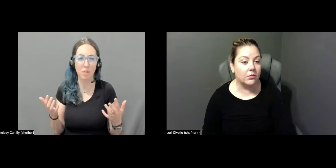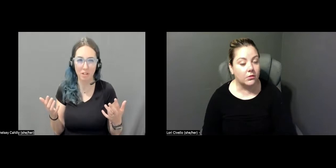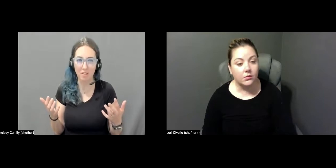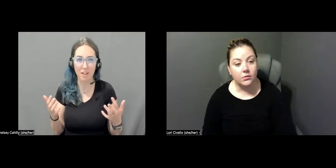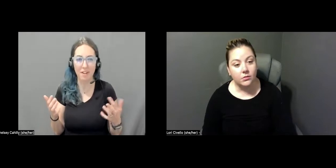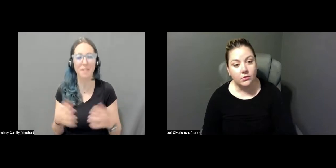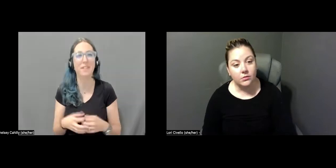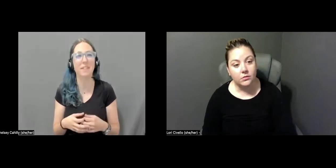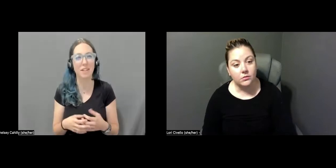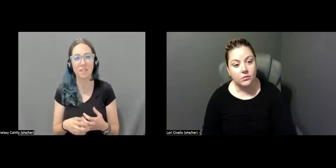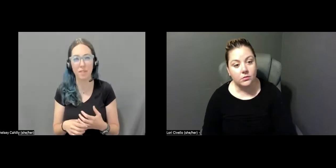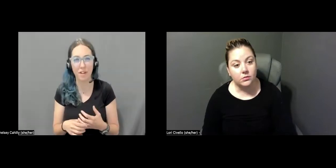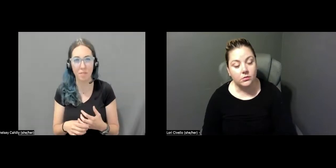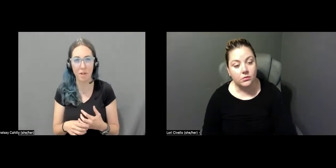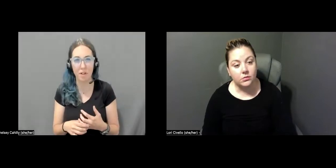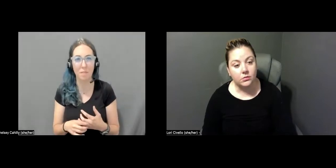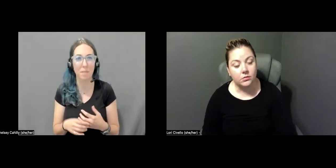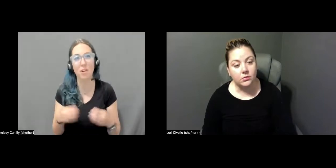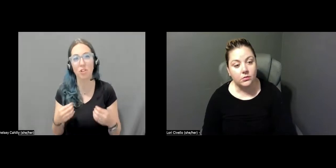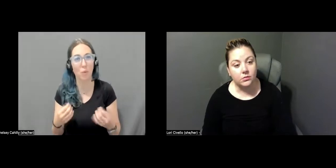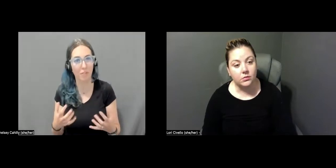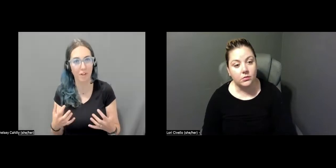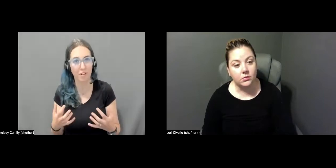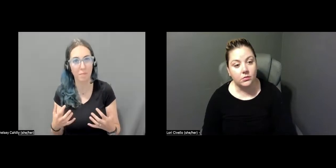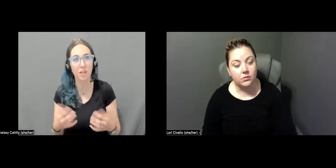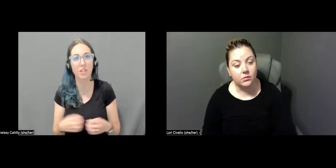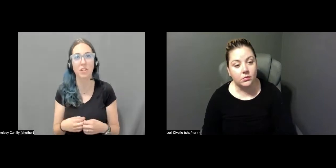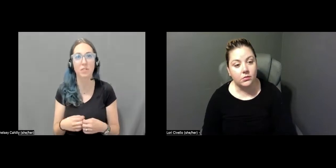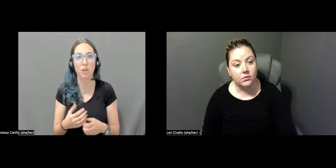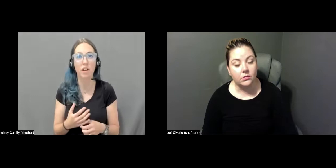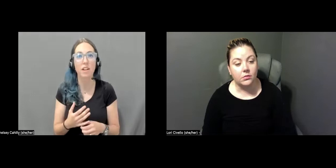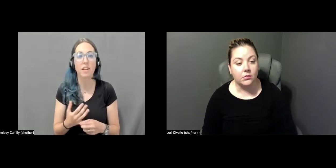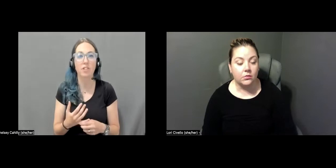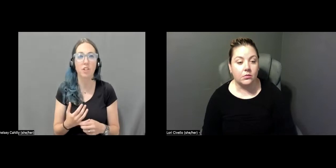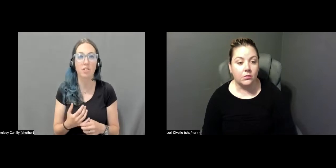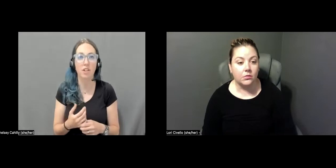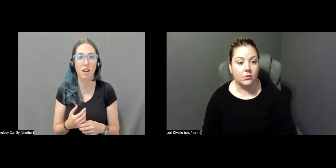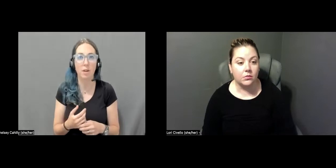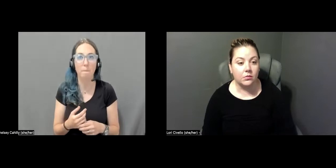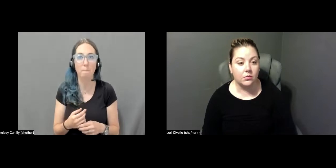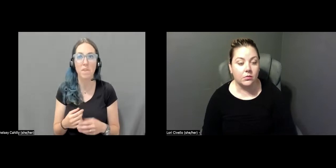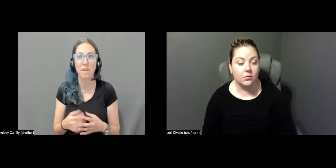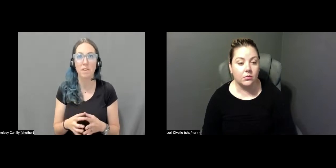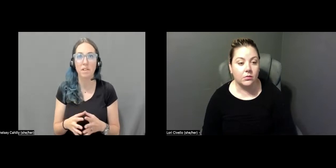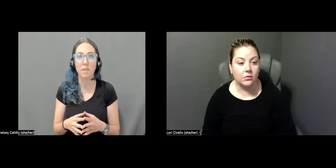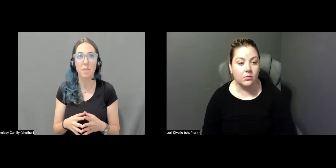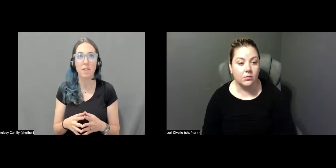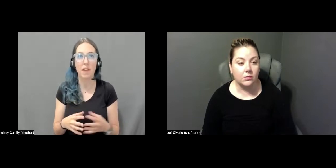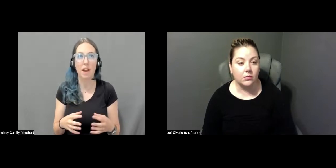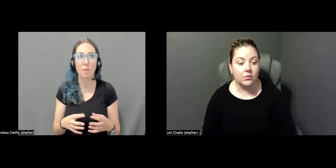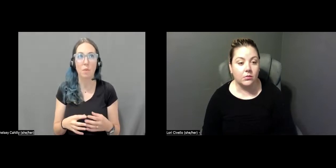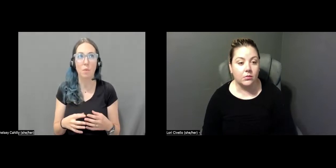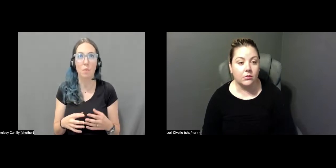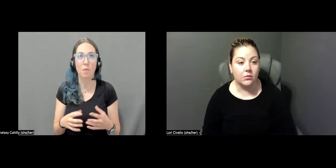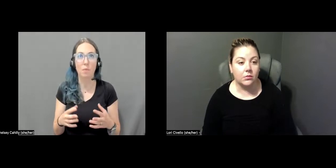so clinical, and I don't think that that's the right terminology, but I'm not sure what the right terminology is for it. It's just something